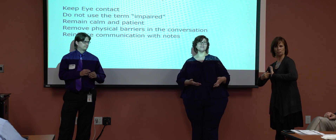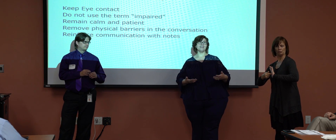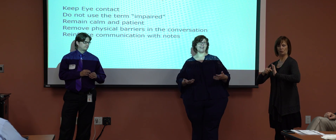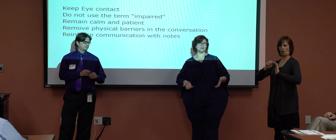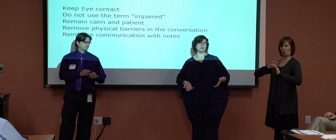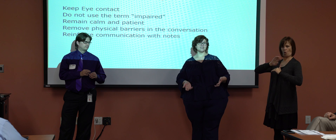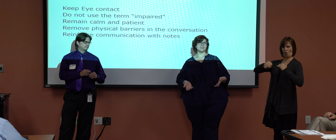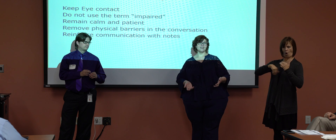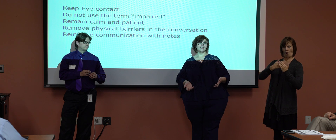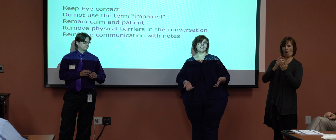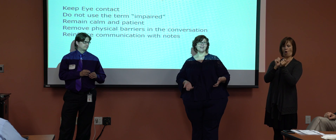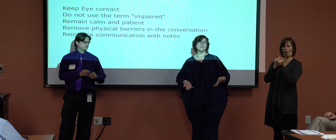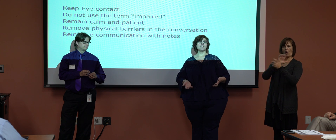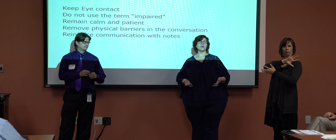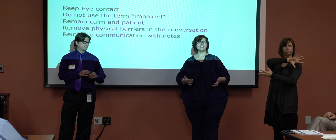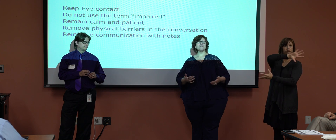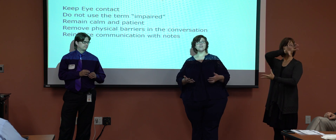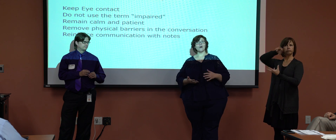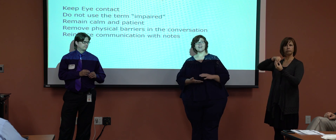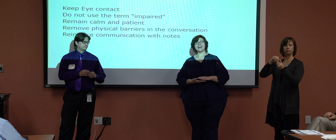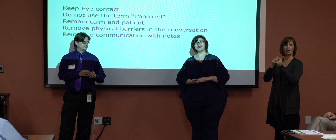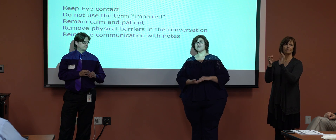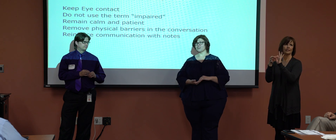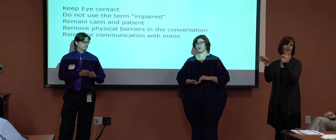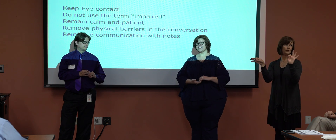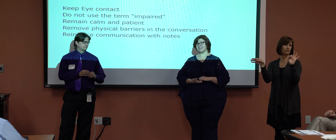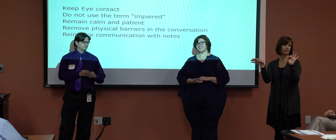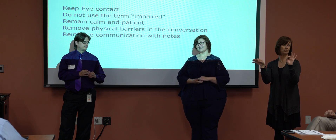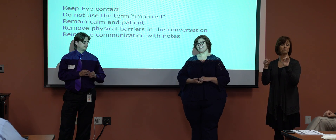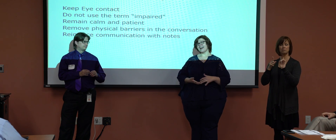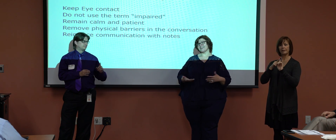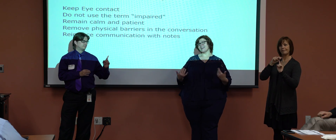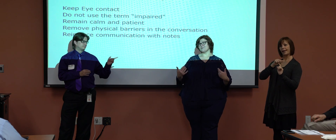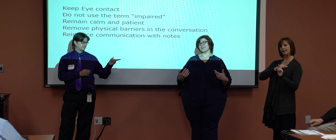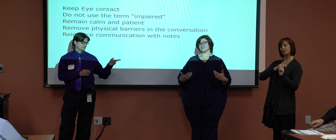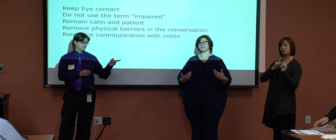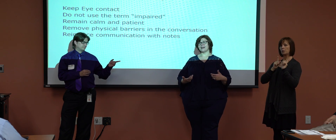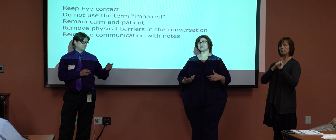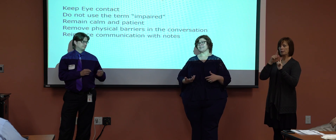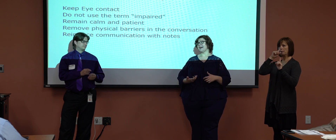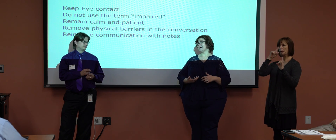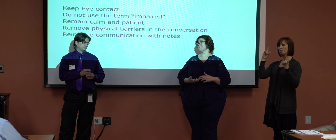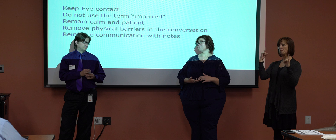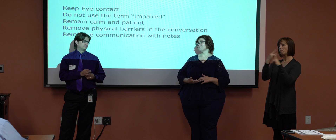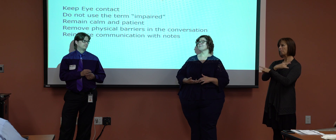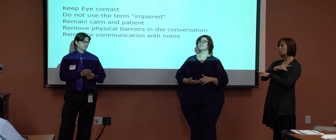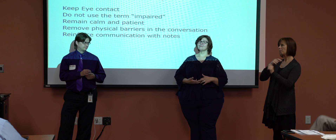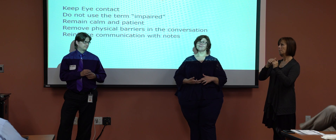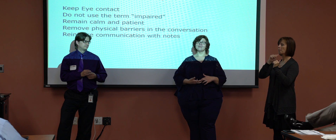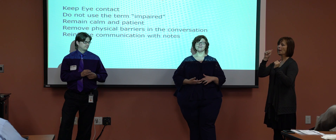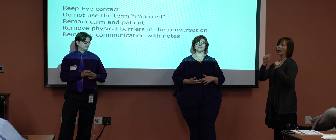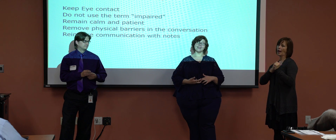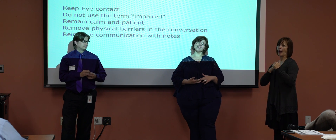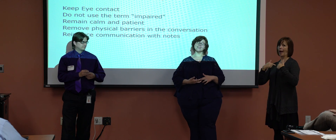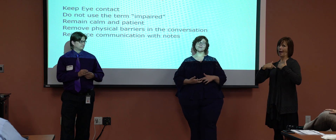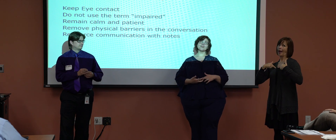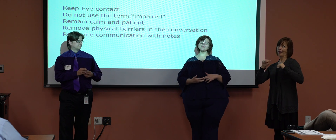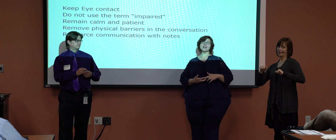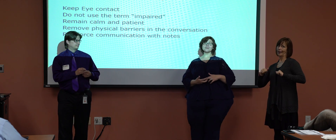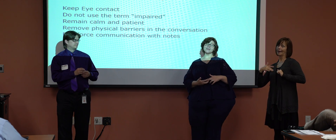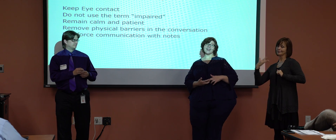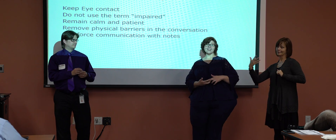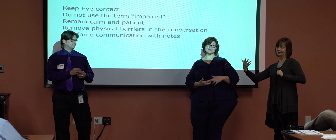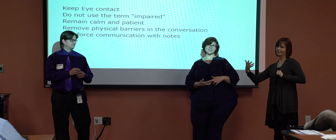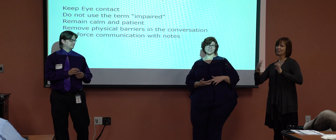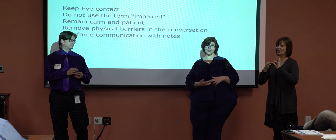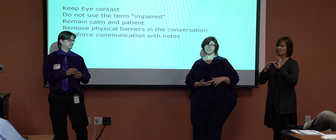aspects of the language. So if you are kind of snarky, like I can be from time to time, the interpreter